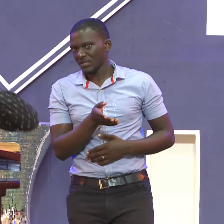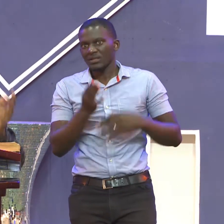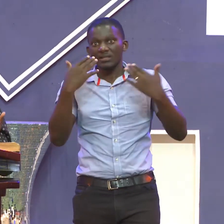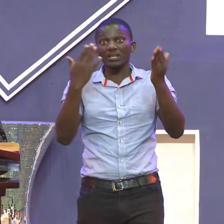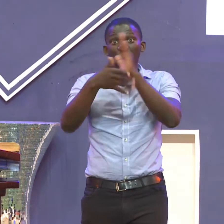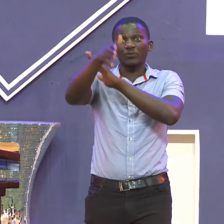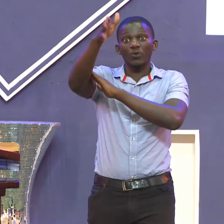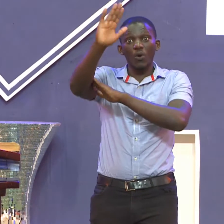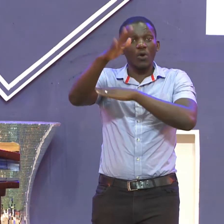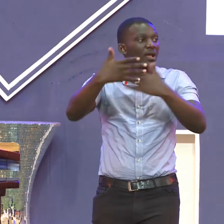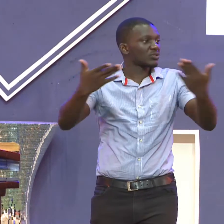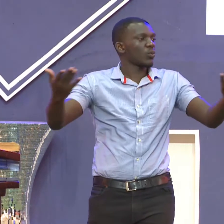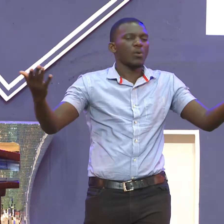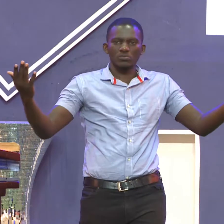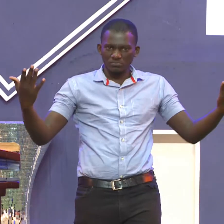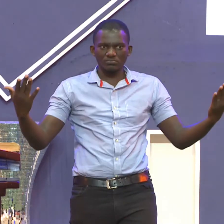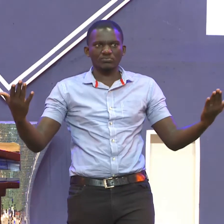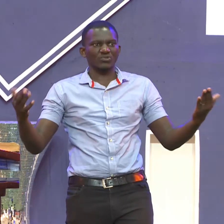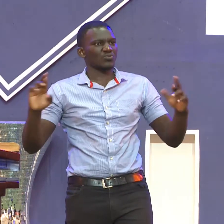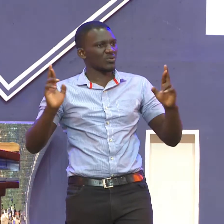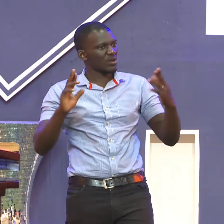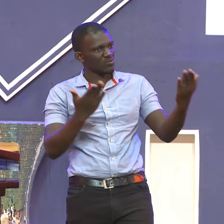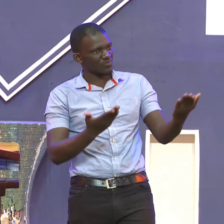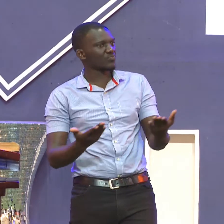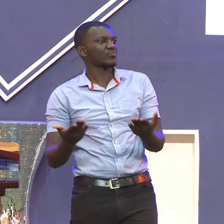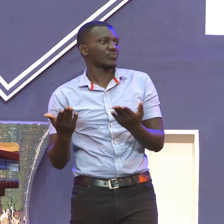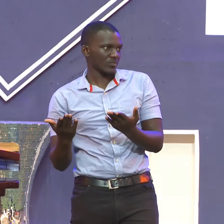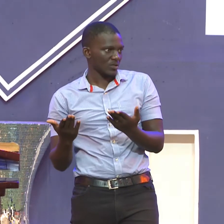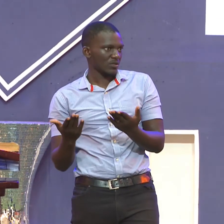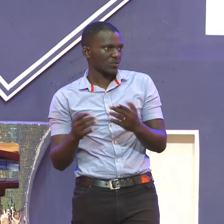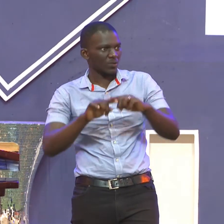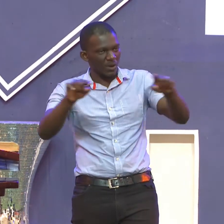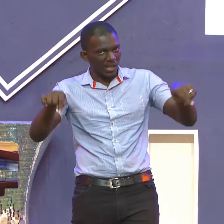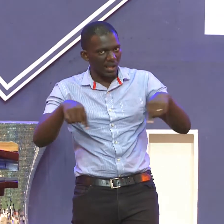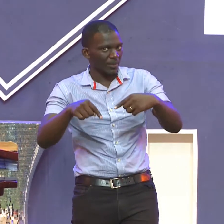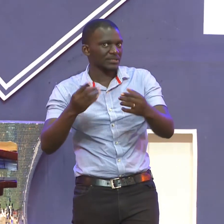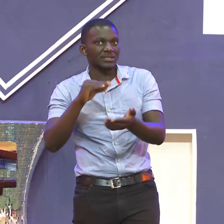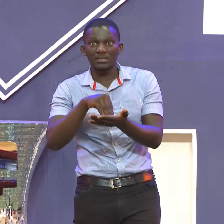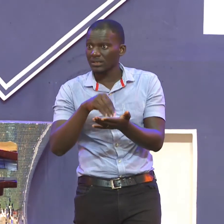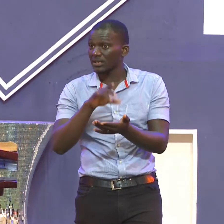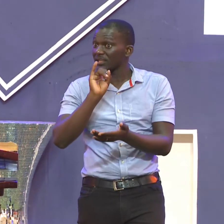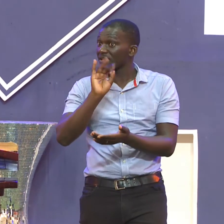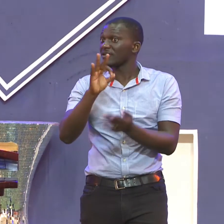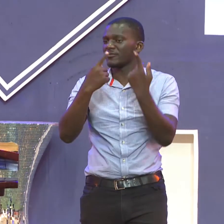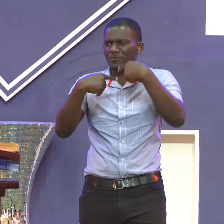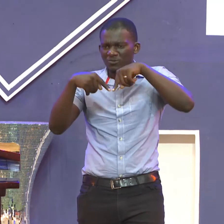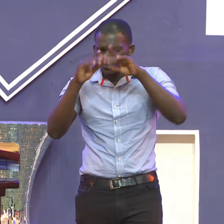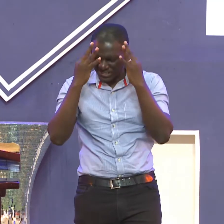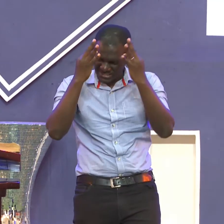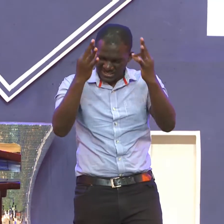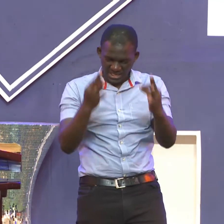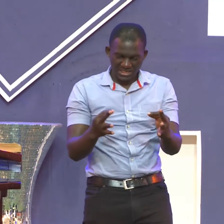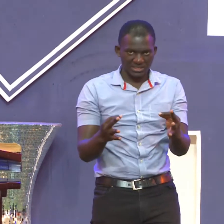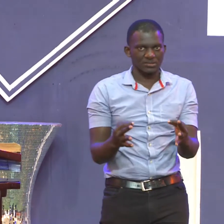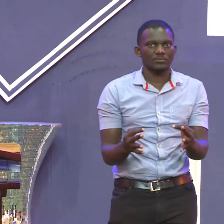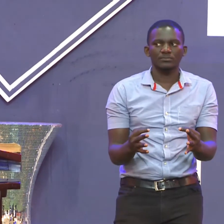Mukama myegufu, because the hands of the Lord are wide open, okutwaniriza nate to welcome us again. Senga tukole okusalawo, if we